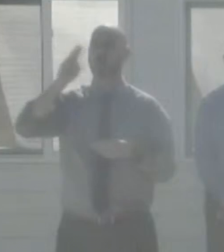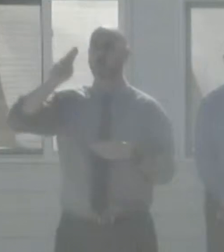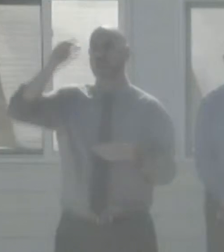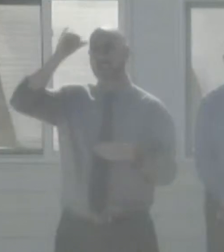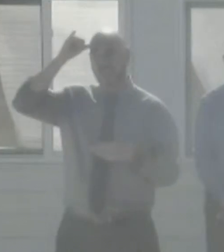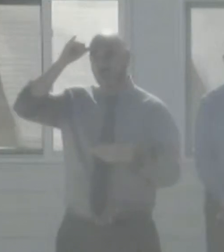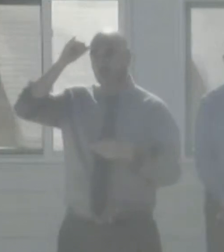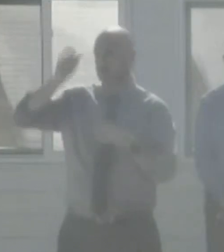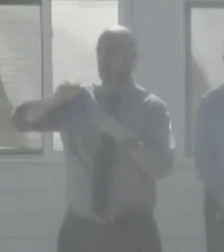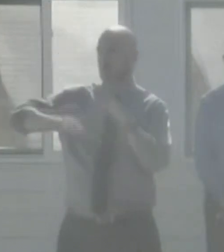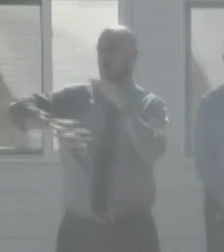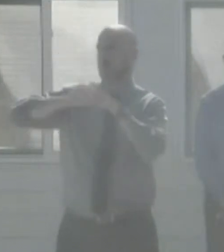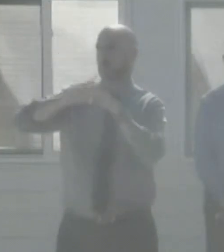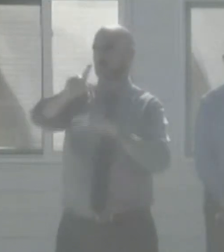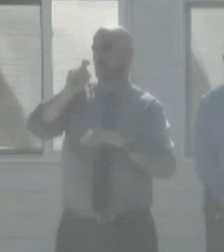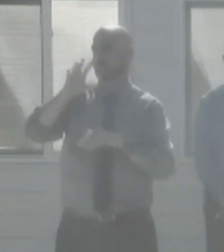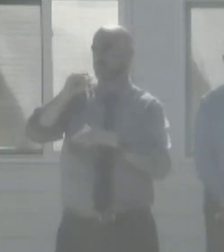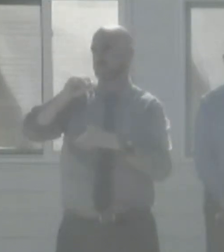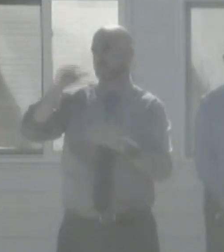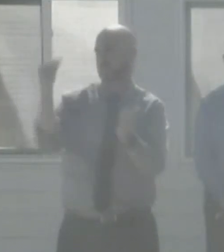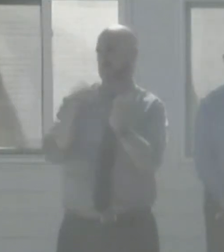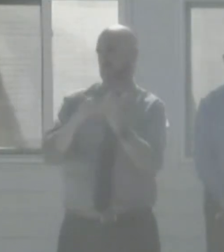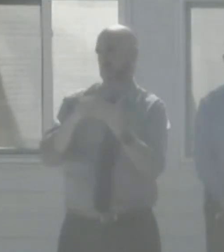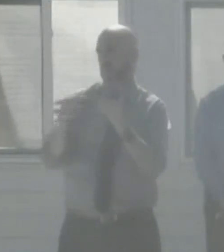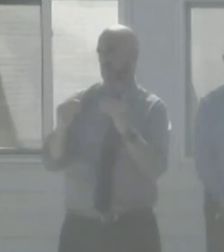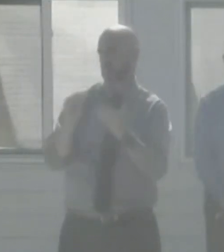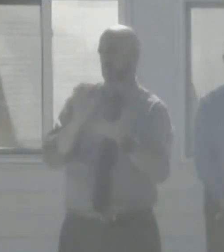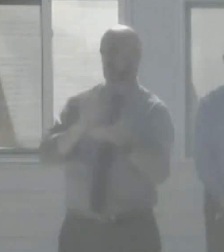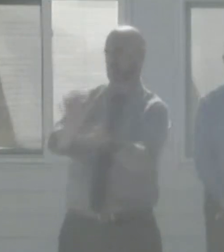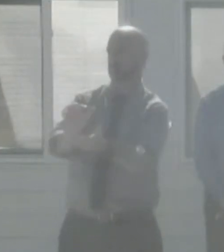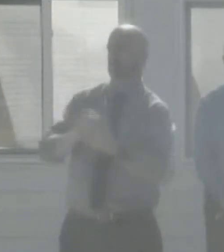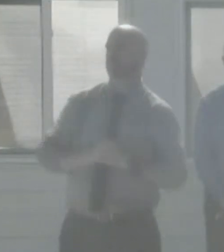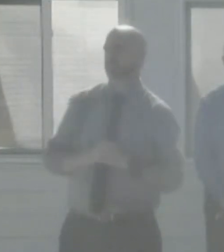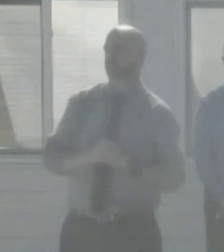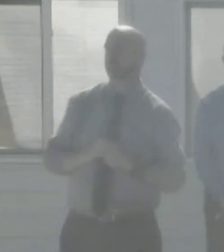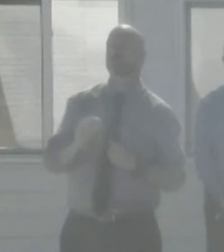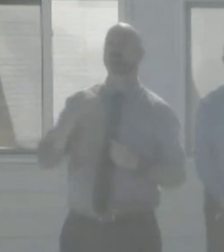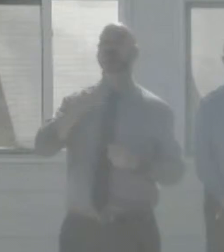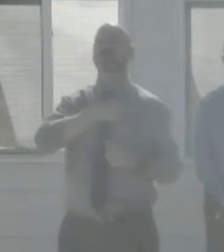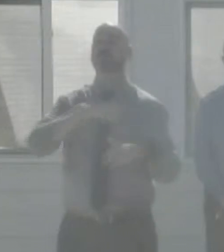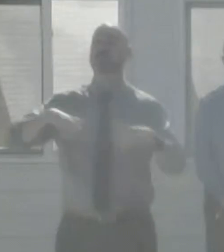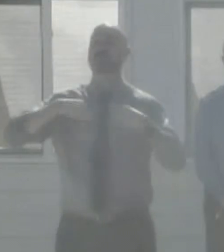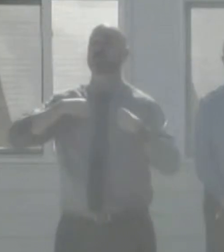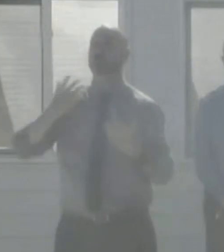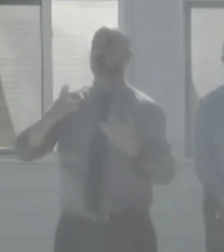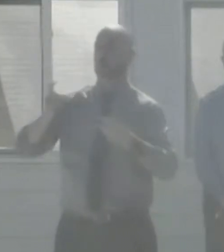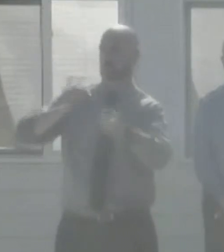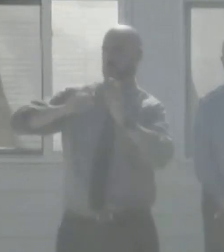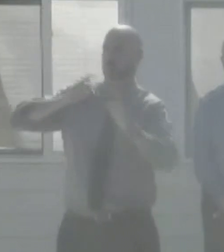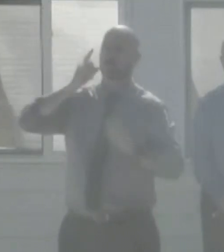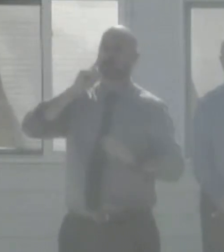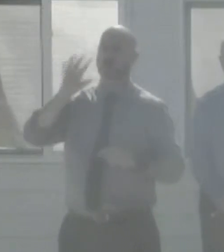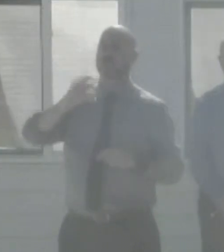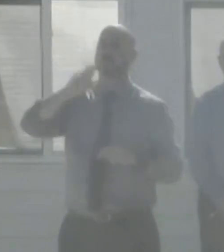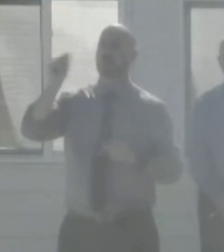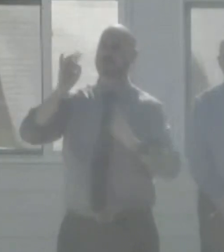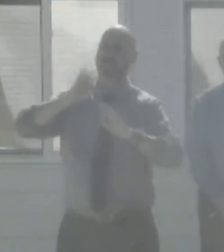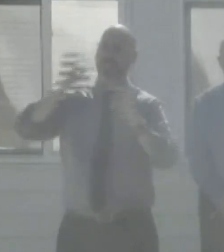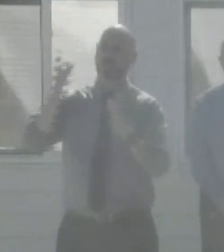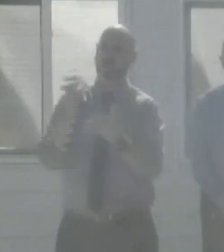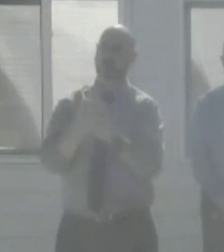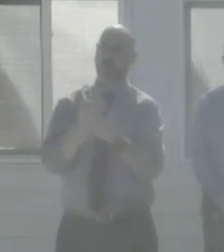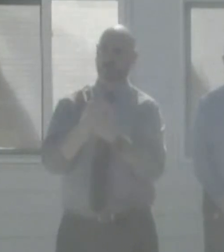floridajobs.org/EBL. We also are accepting donations for the Florida Disaster Fund. This is a charitable,